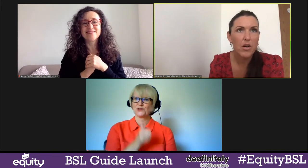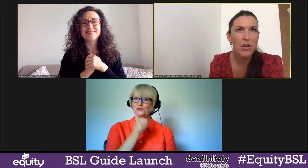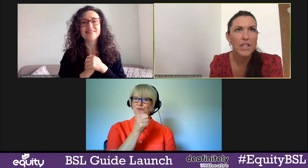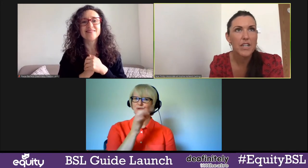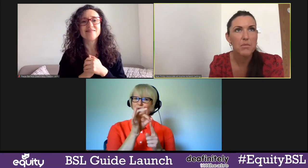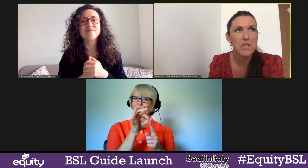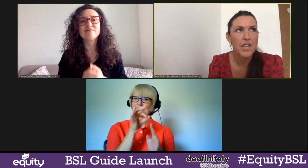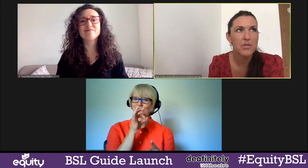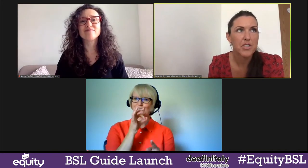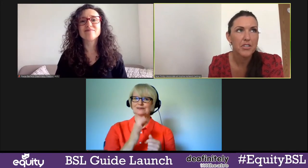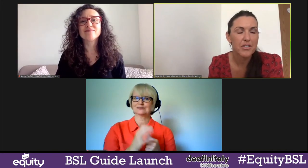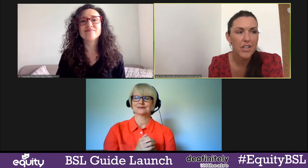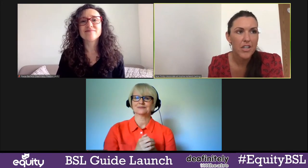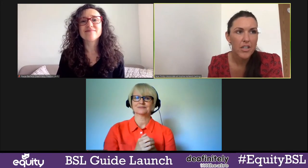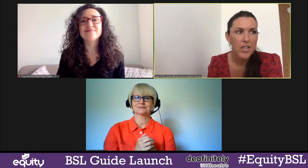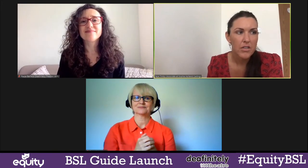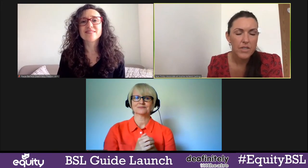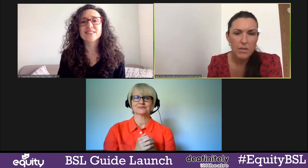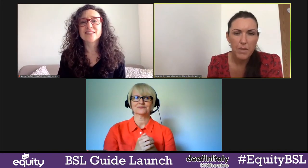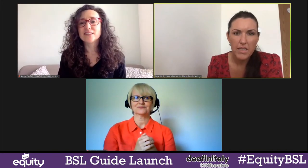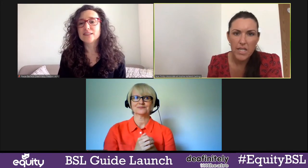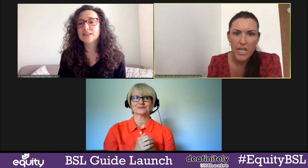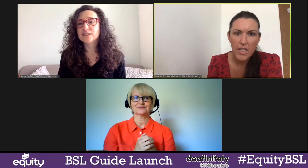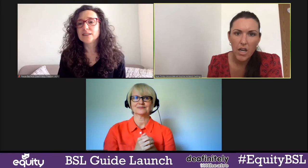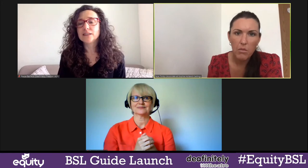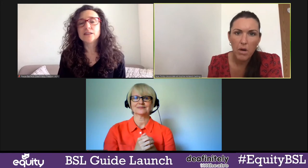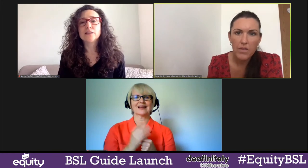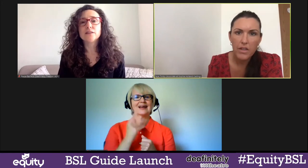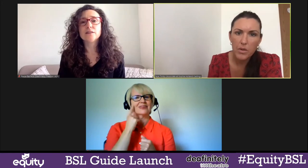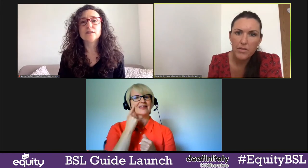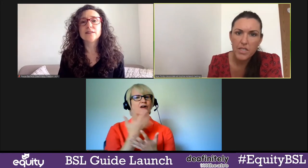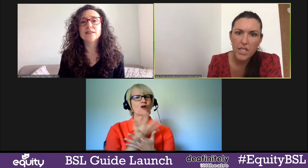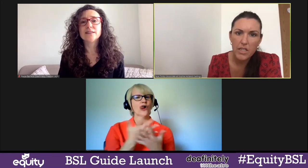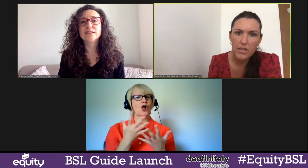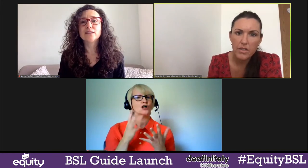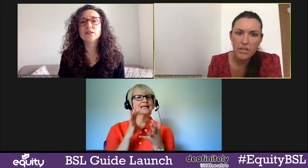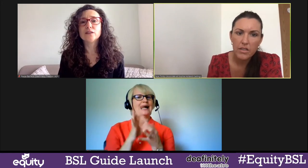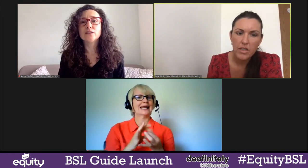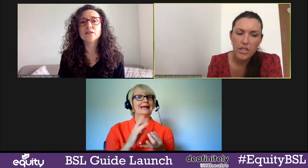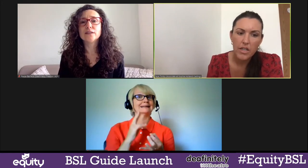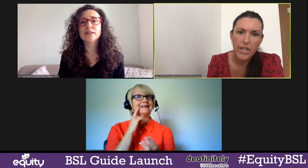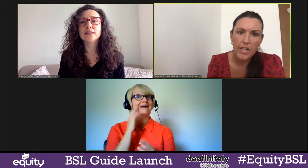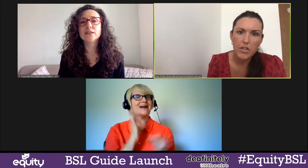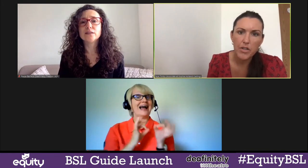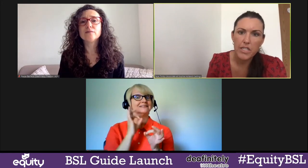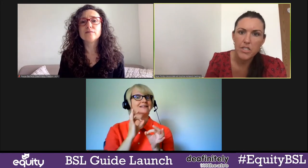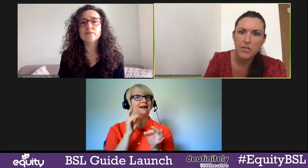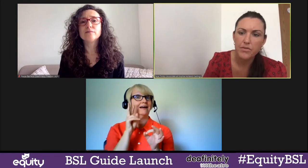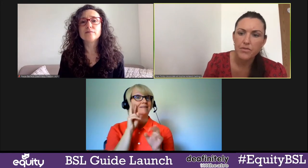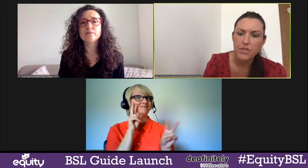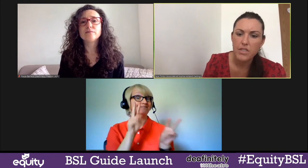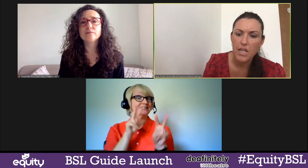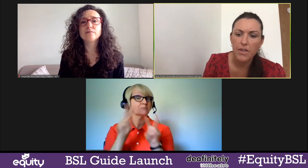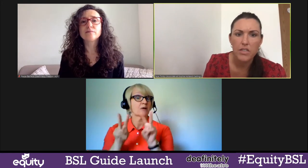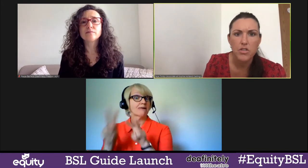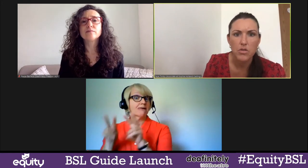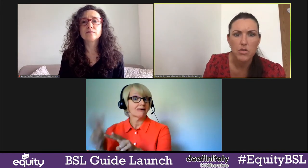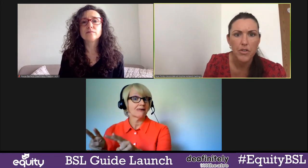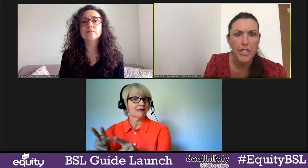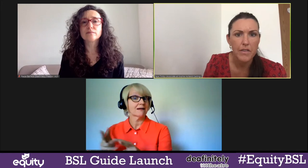it comes down to visibility. I think we've seen an increase of deaf actors on screen in the